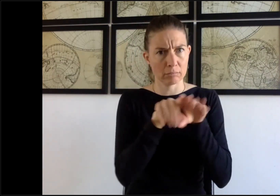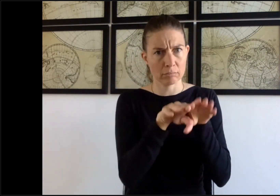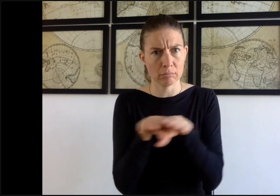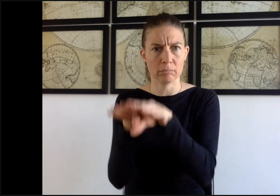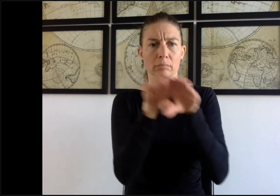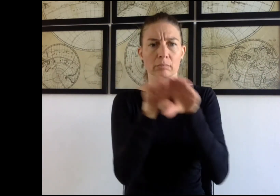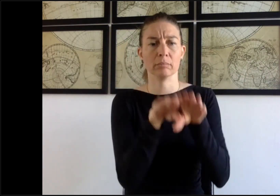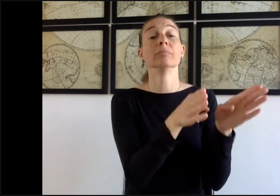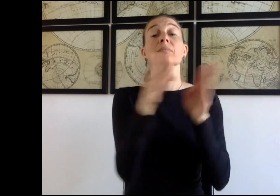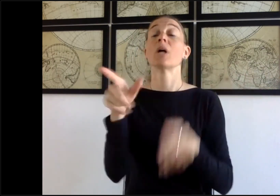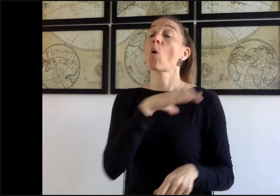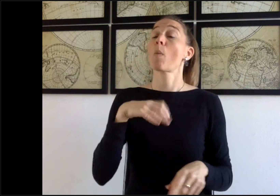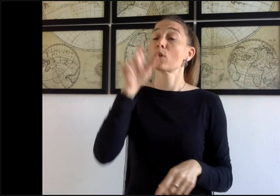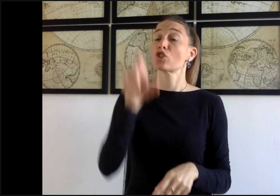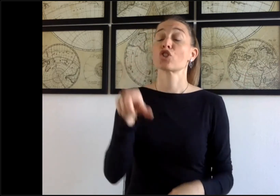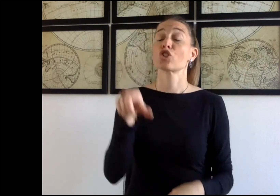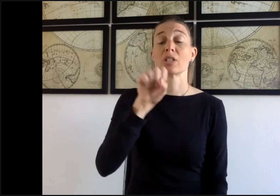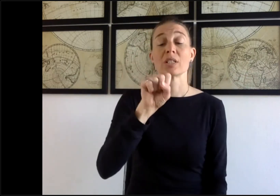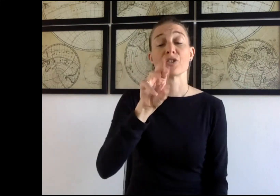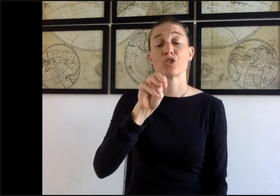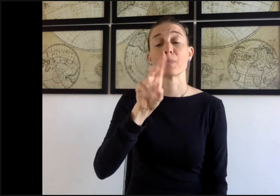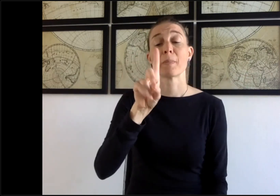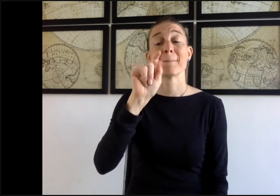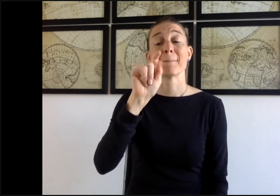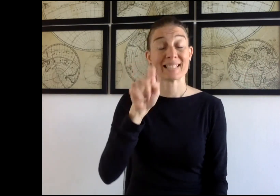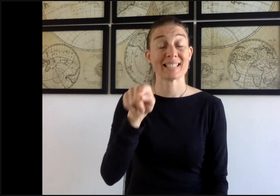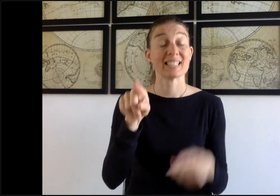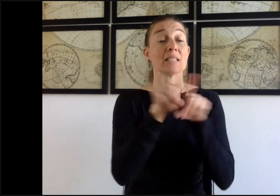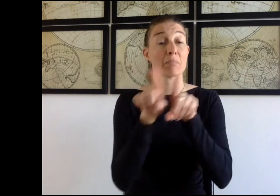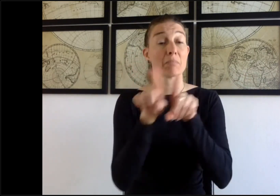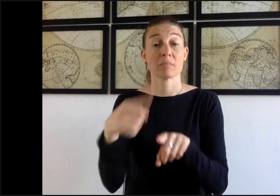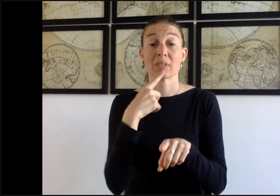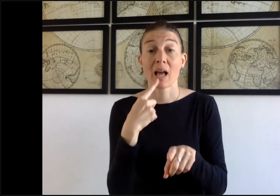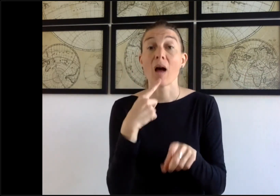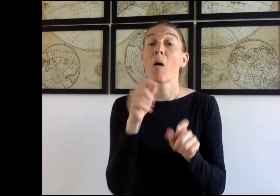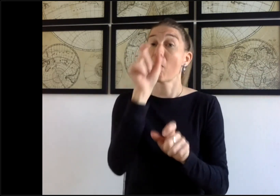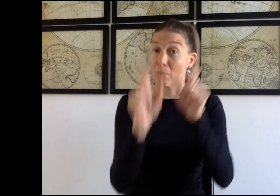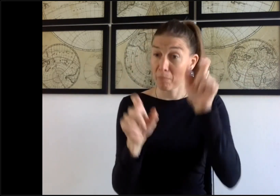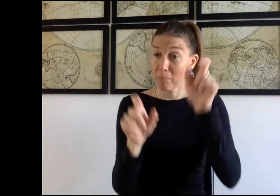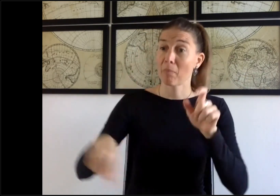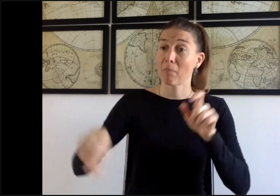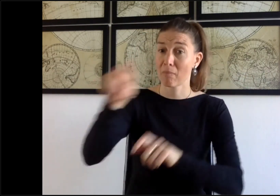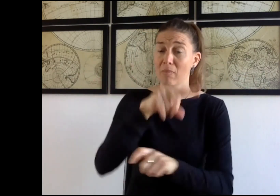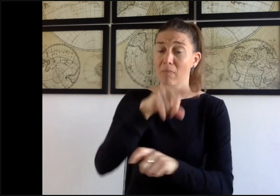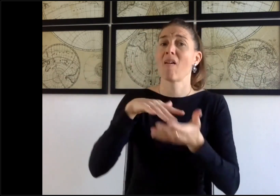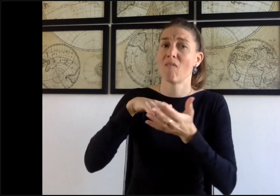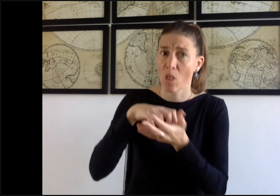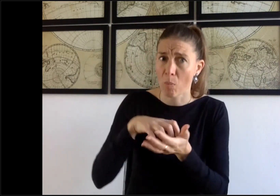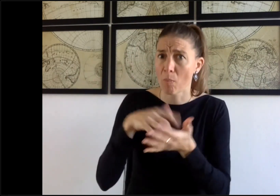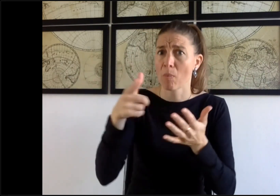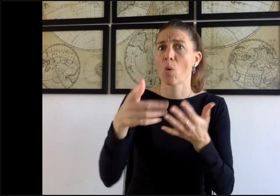vulnerable groups, including persons with disabilities, receive the needed support during COVID-19 crisis.